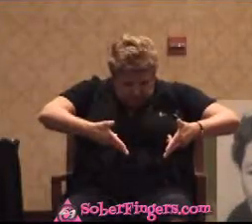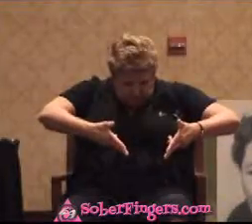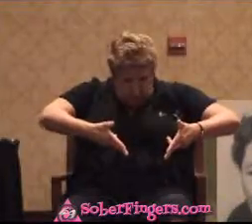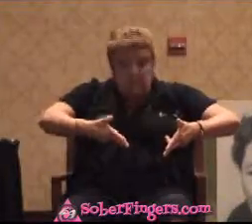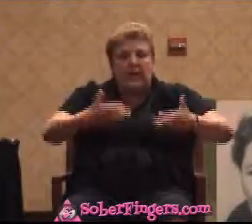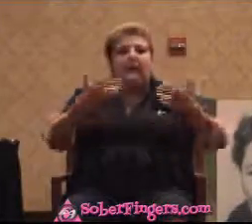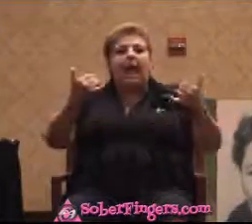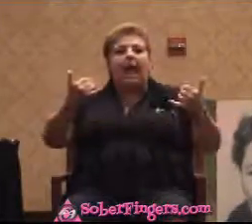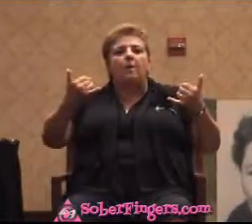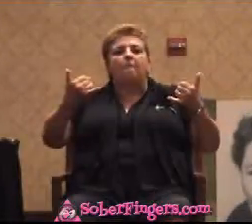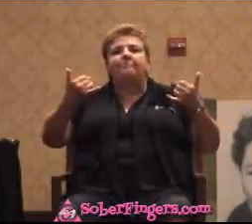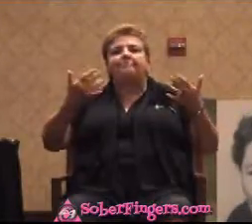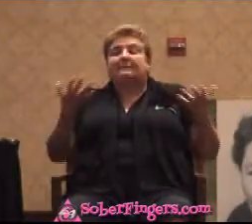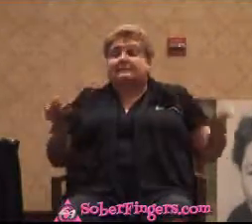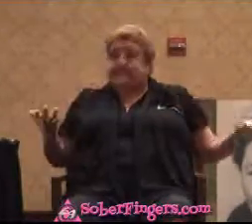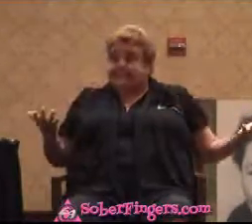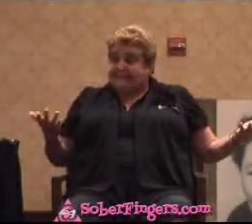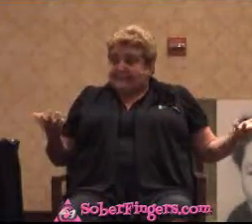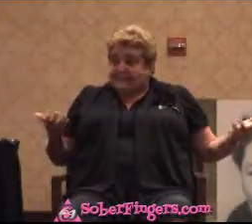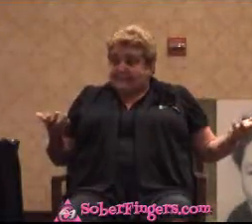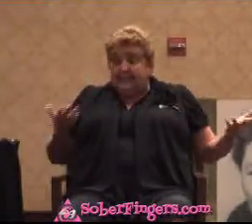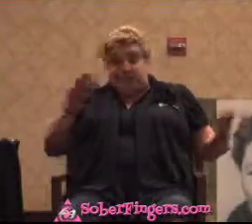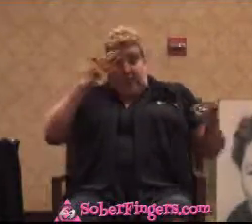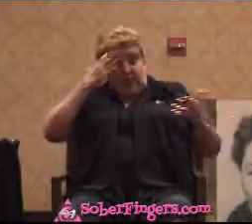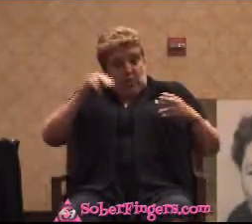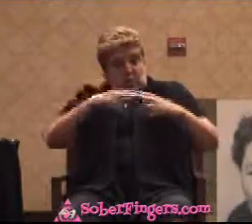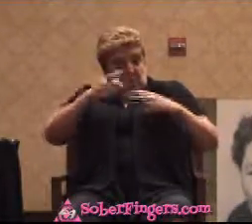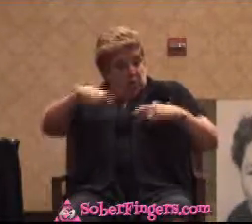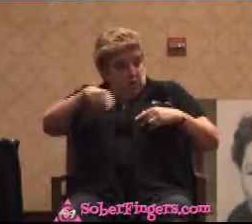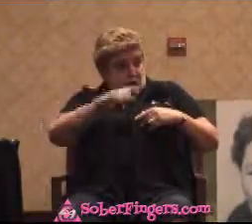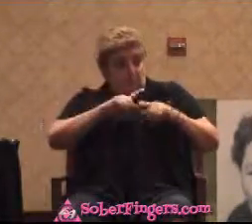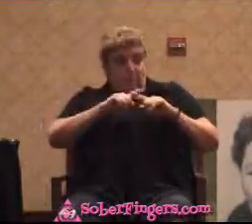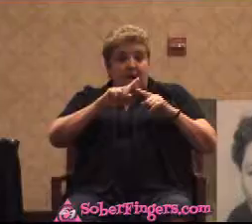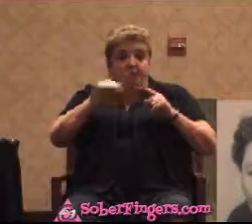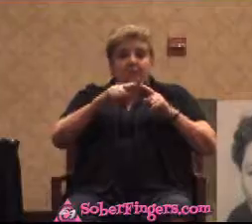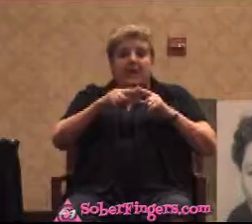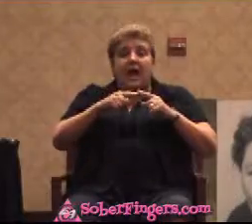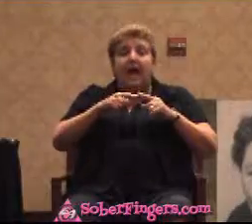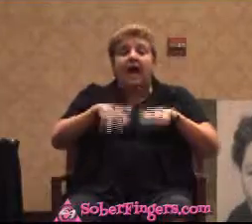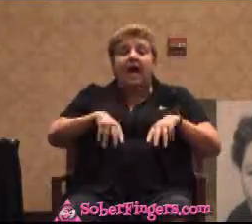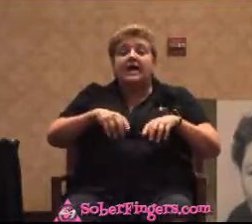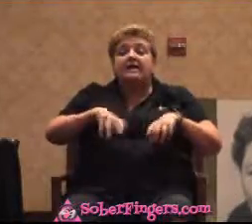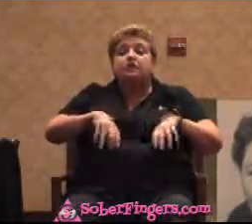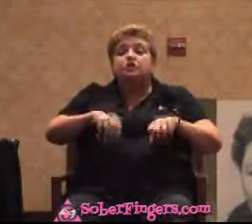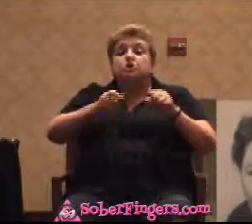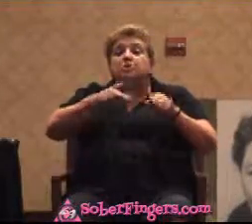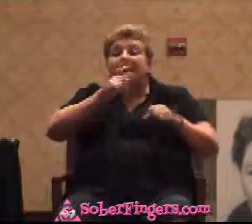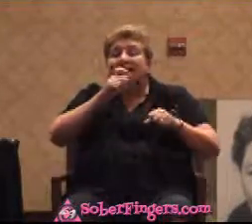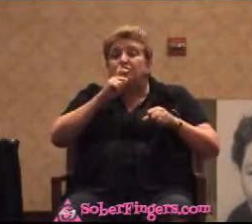Now, I don't know about you, but when I took that drink with my friend Rebecca at 13, that is not what I had planned.